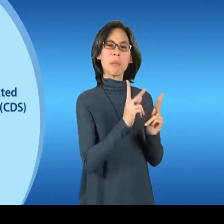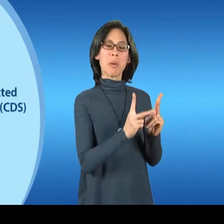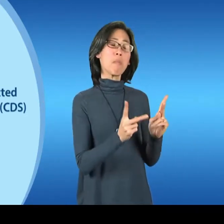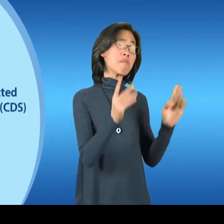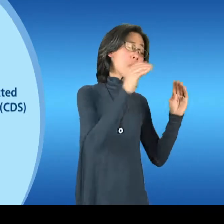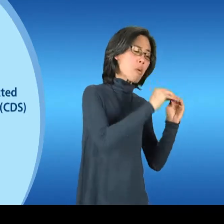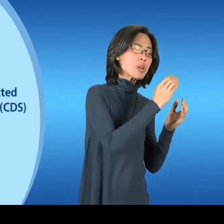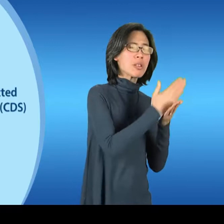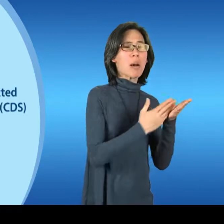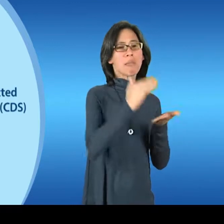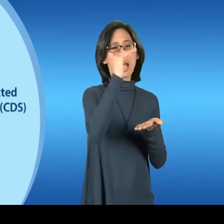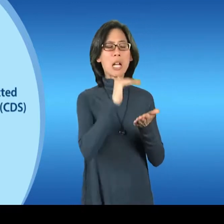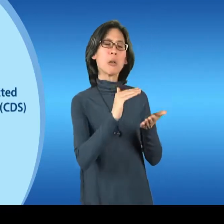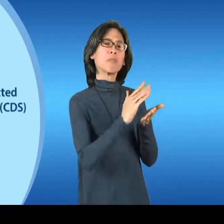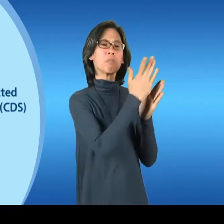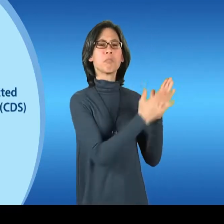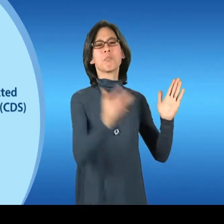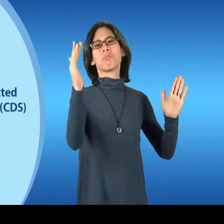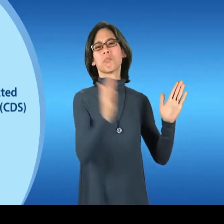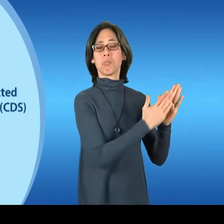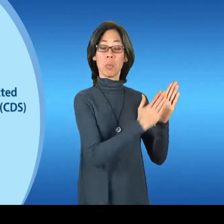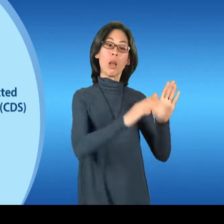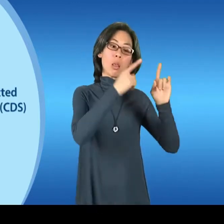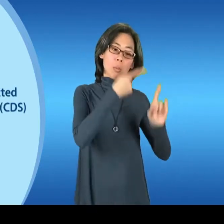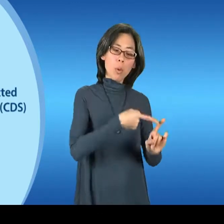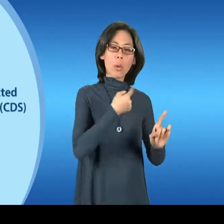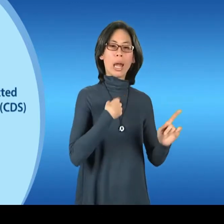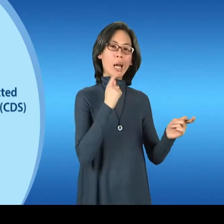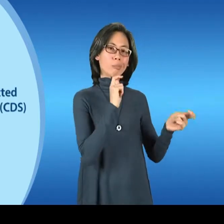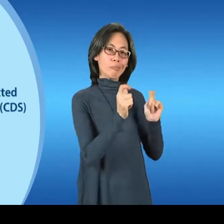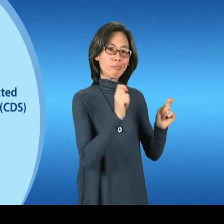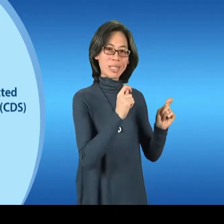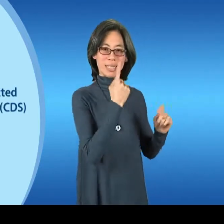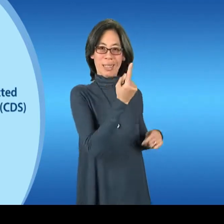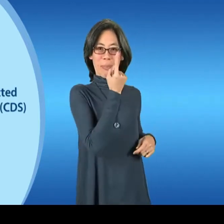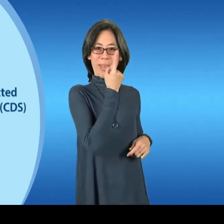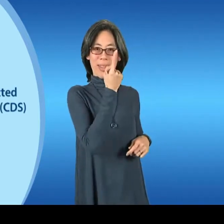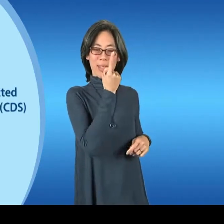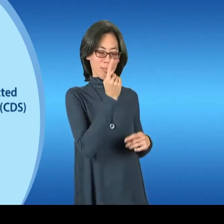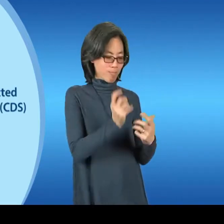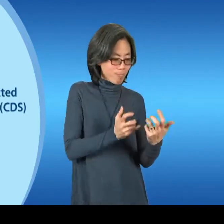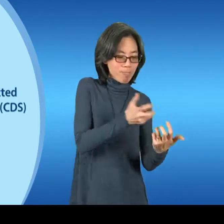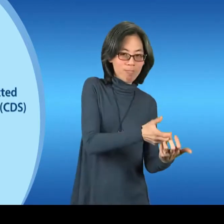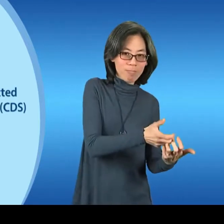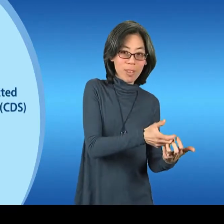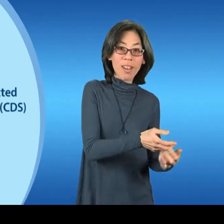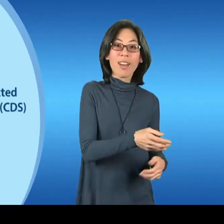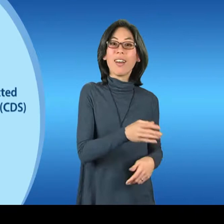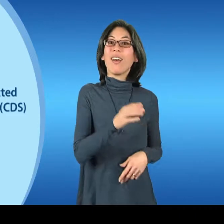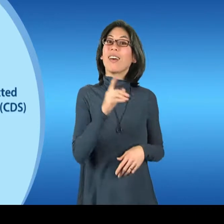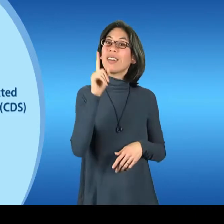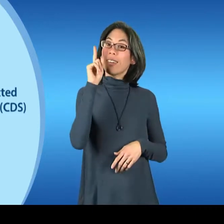people use more of these changes and some use less. But there is something that modifies the language to make it for the baby.